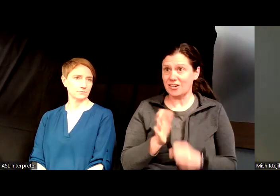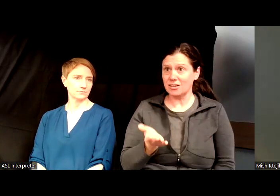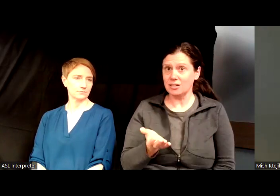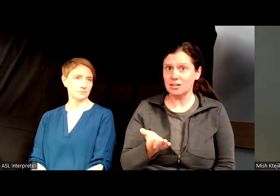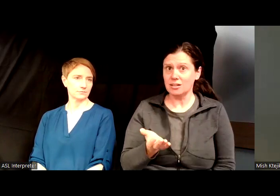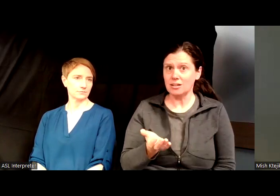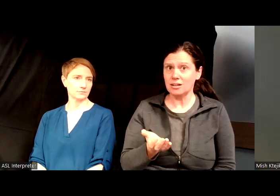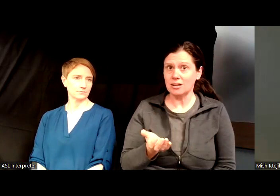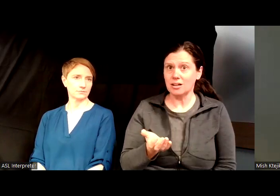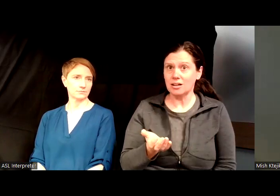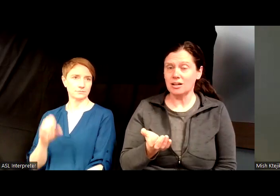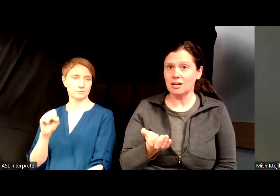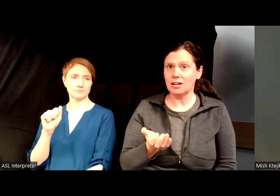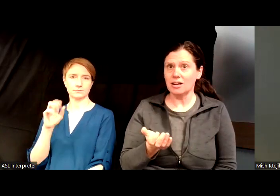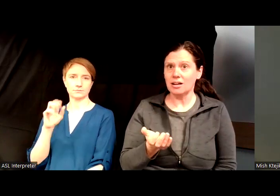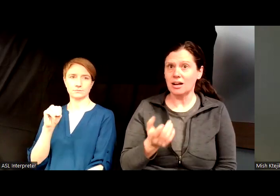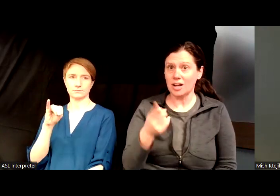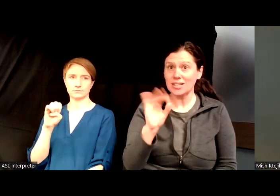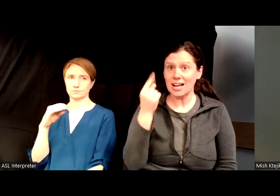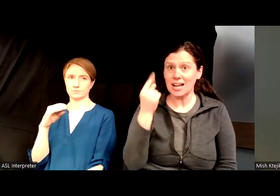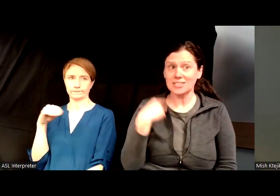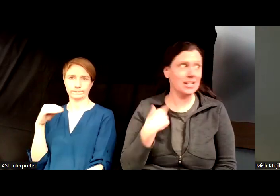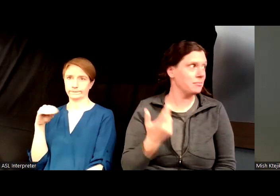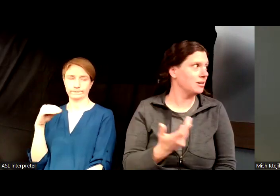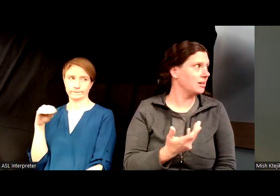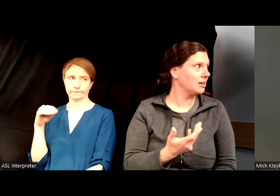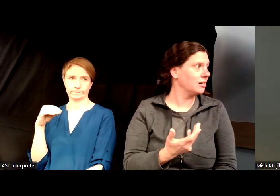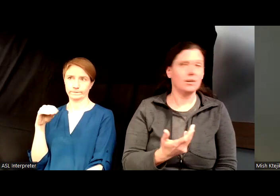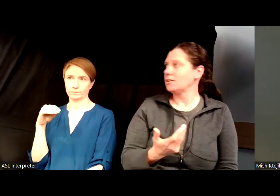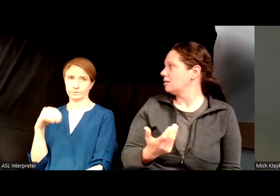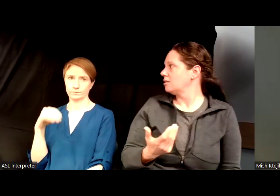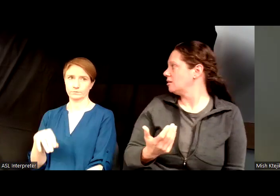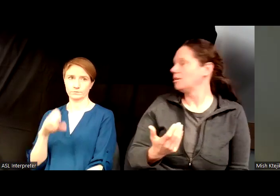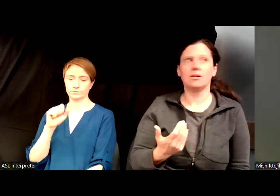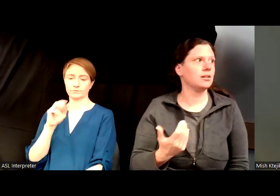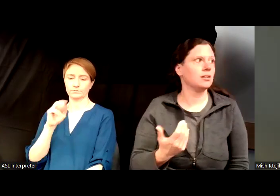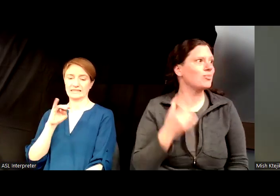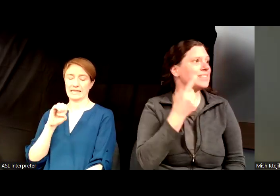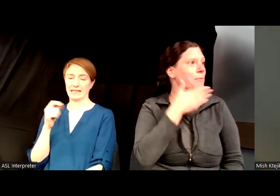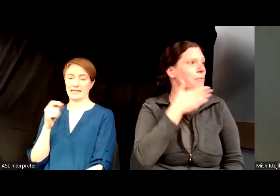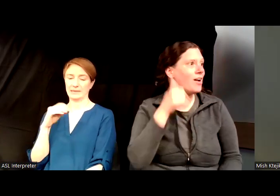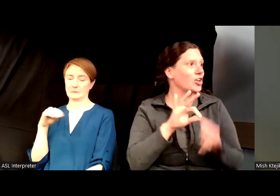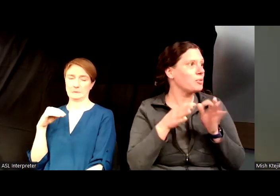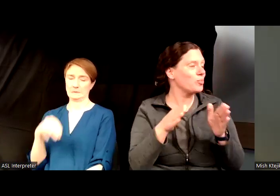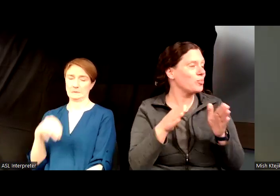Anyone? I mean, does that seem clear enough? This is Al, You I understand what you're saying. Where what I'm saying?